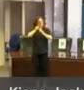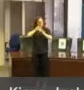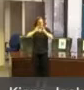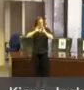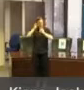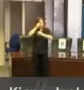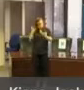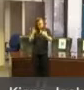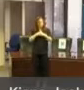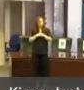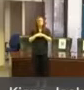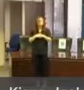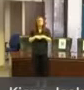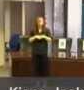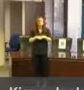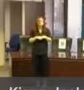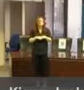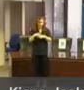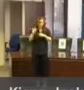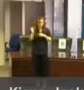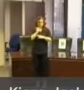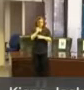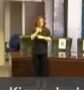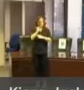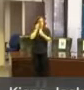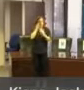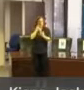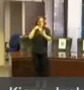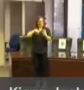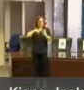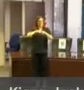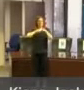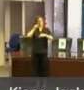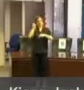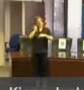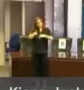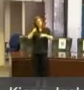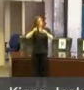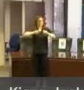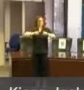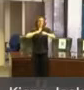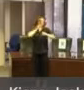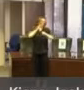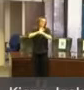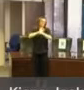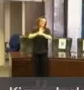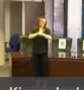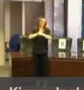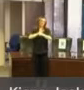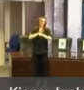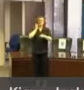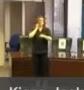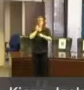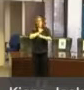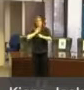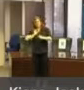these long-term care facilities conduct baseline COVID-19 testing of residents and direct care staff on